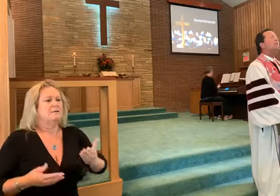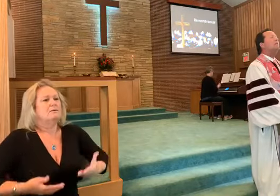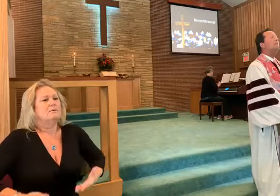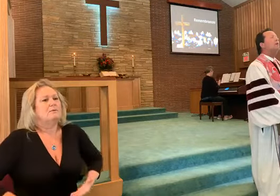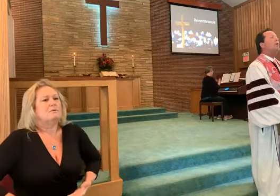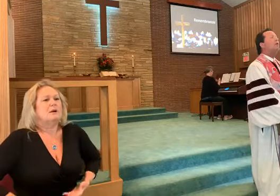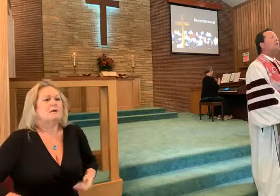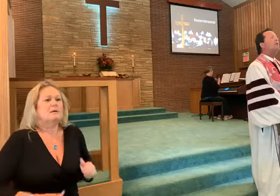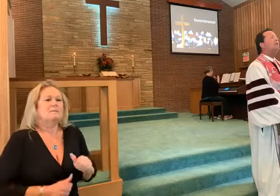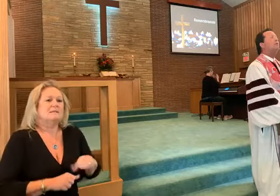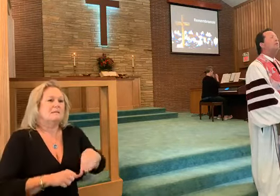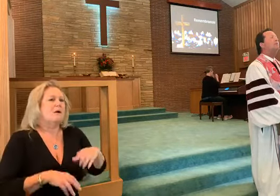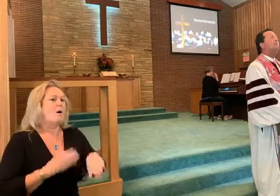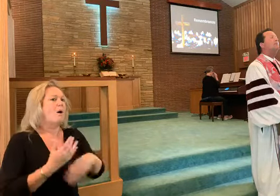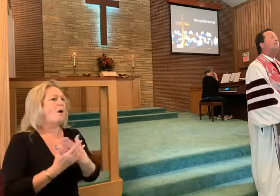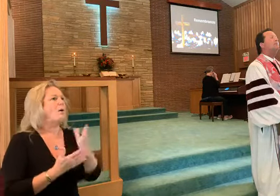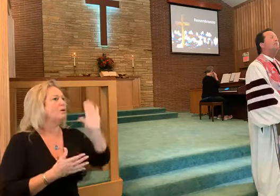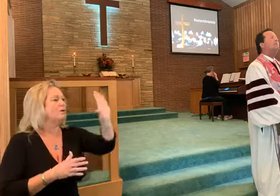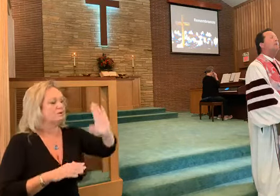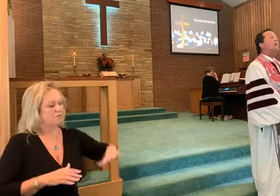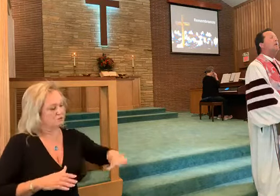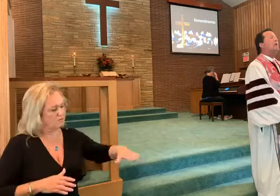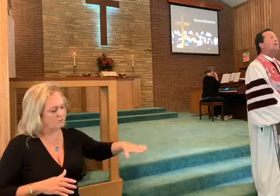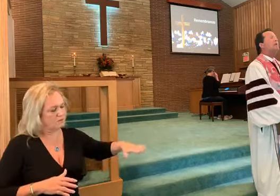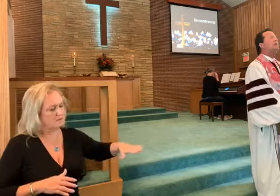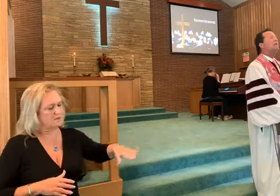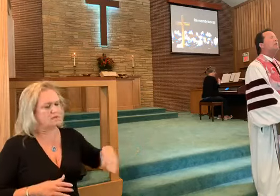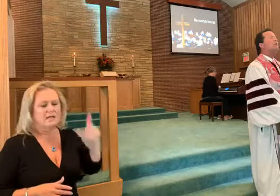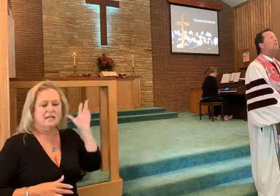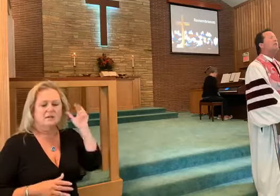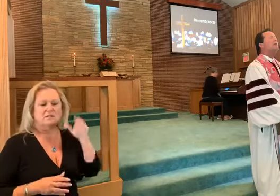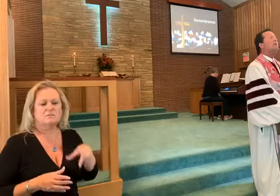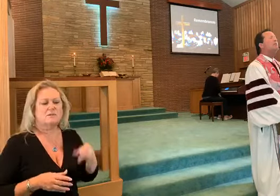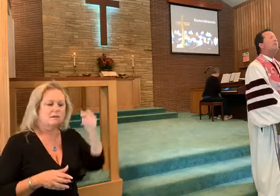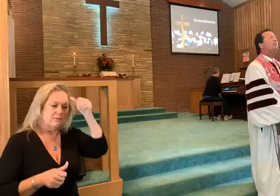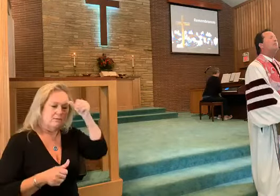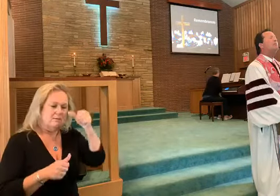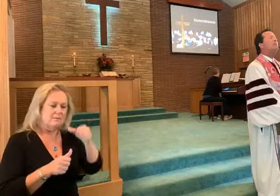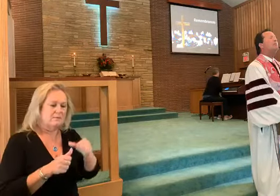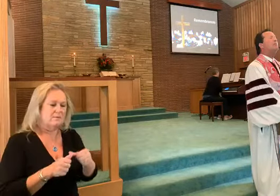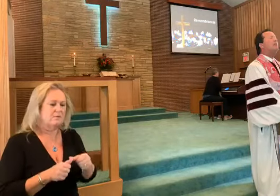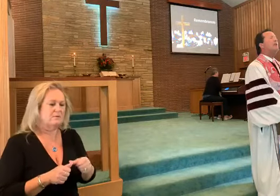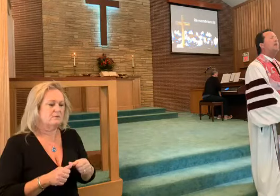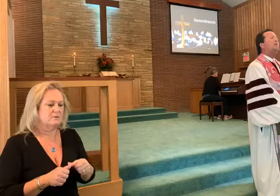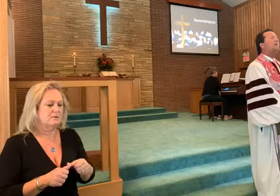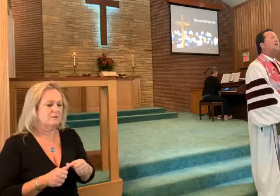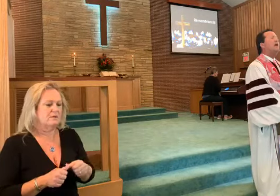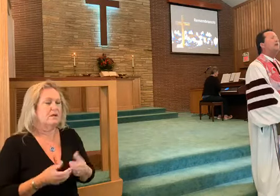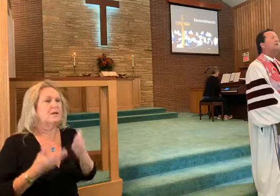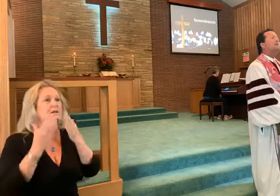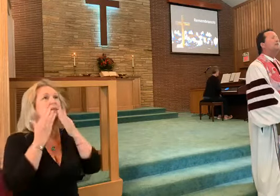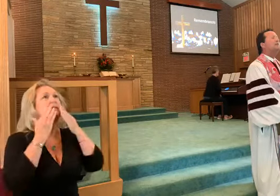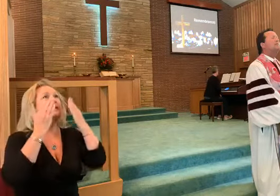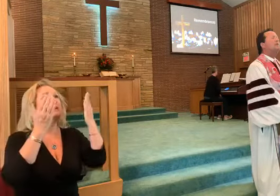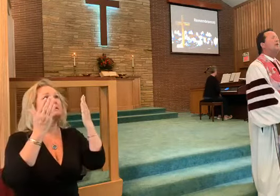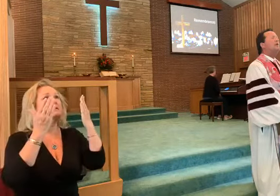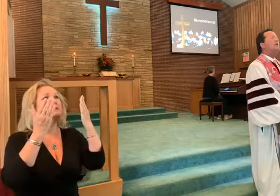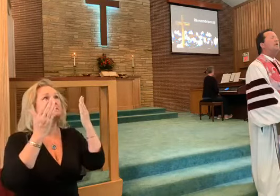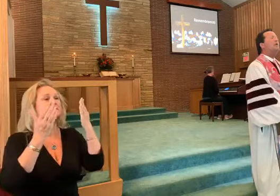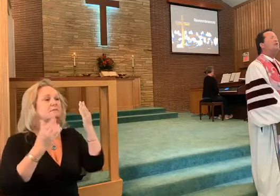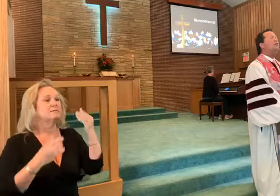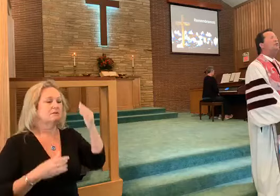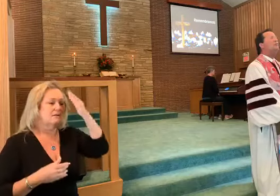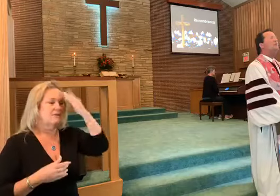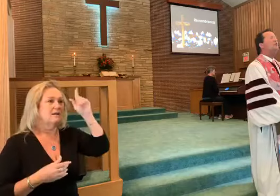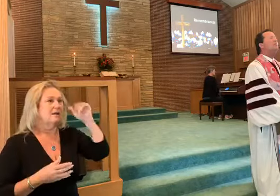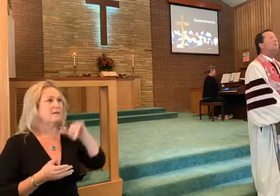welcomes in all your children, hear us as we remember and give thanks,